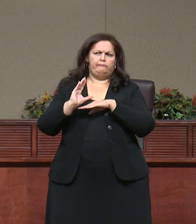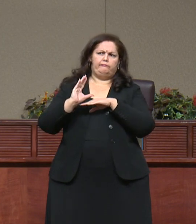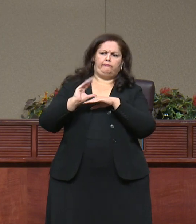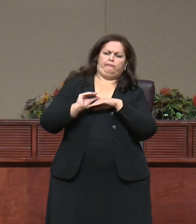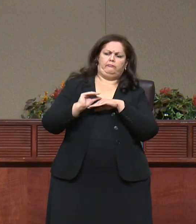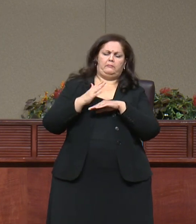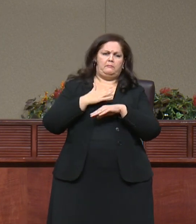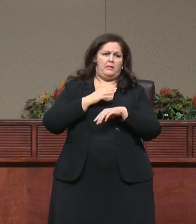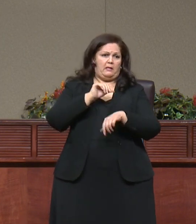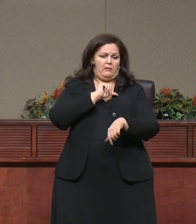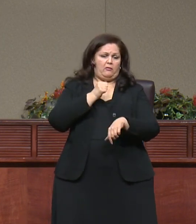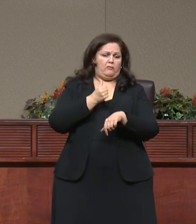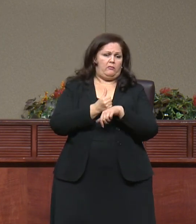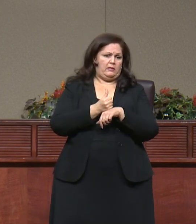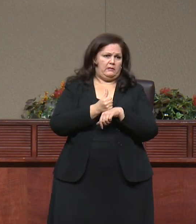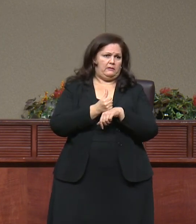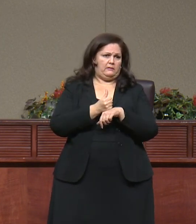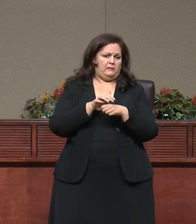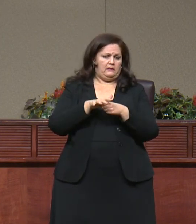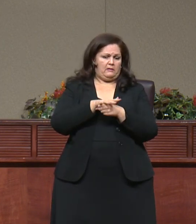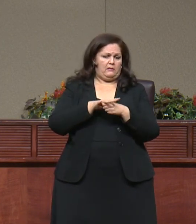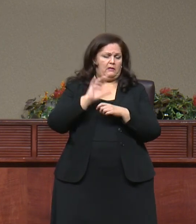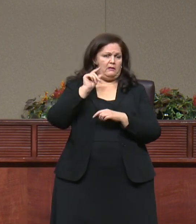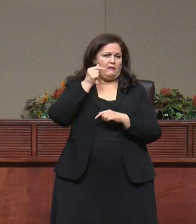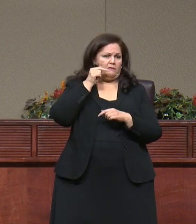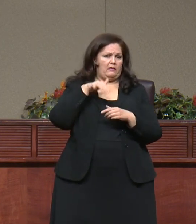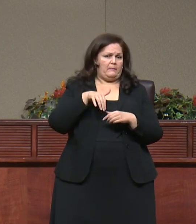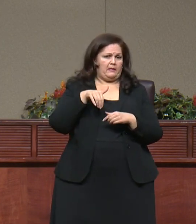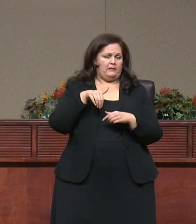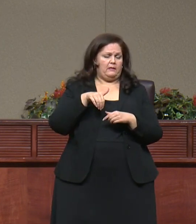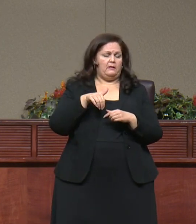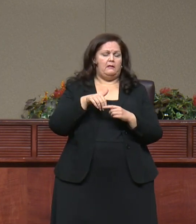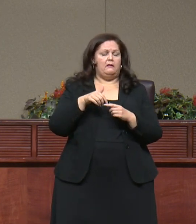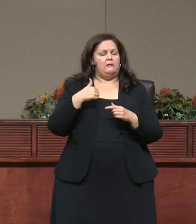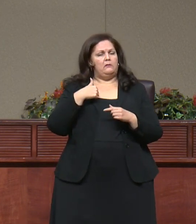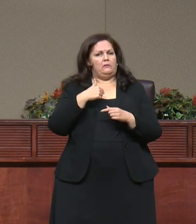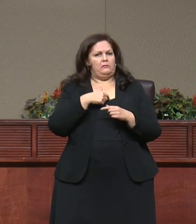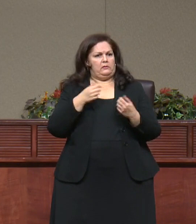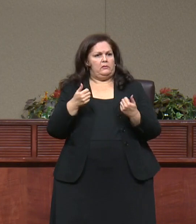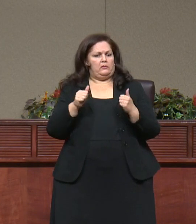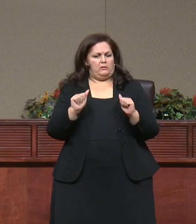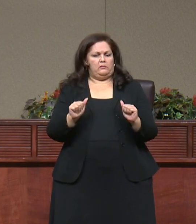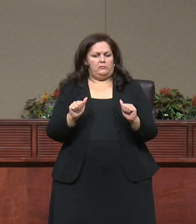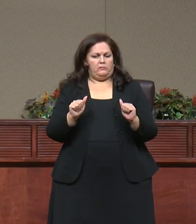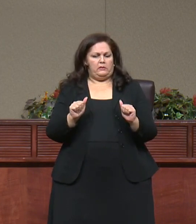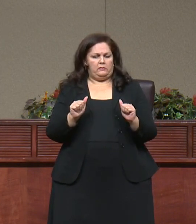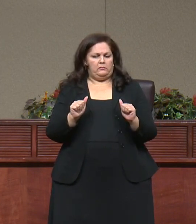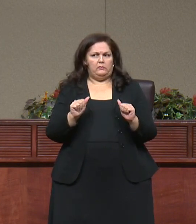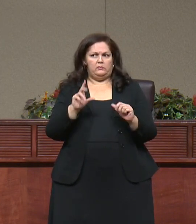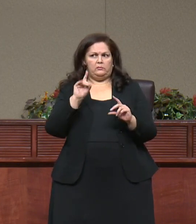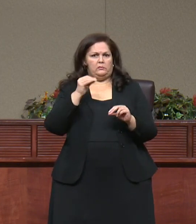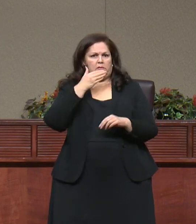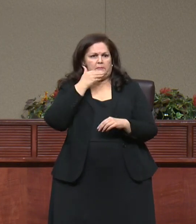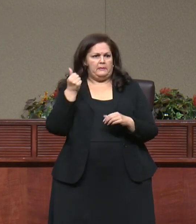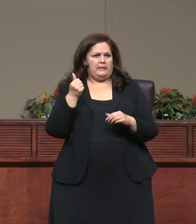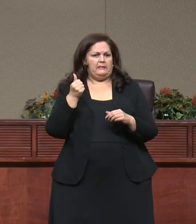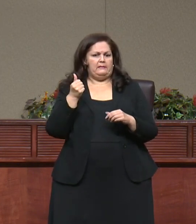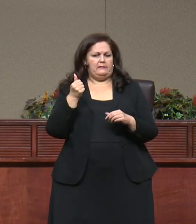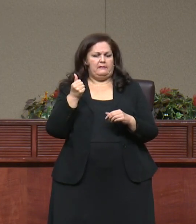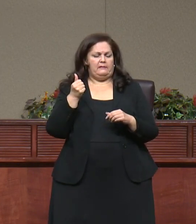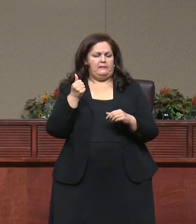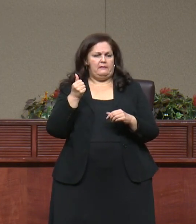governments. After all, as we respond to this pandemic, it happens in our